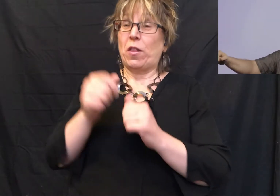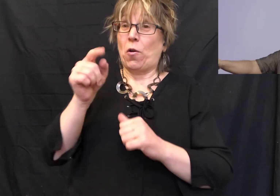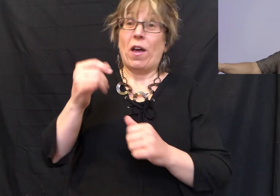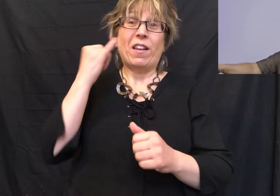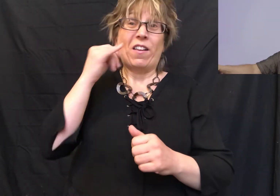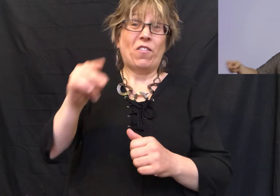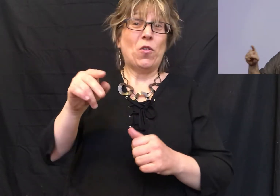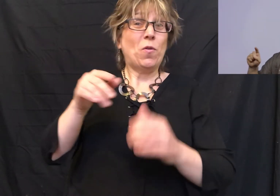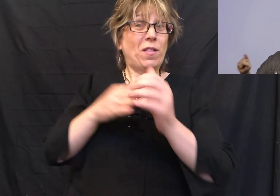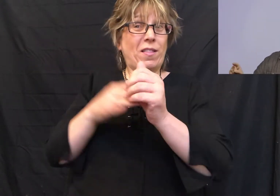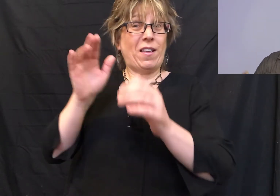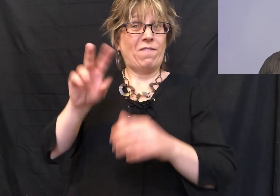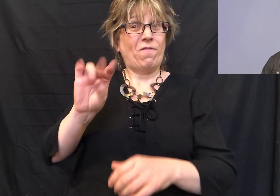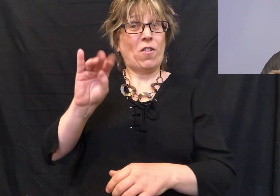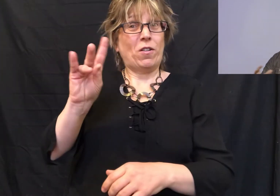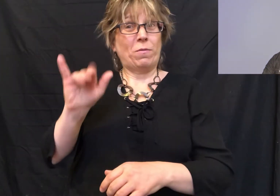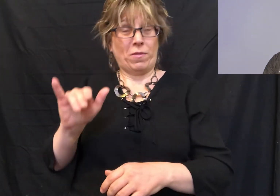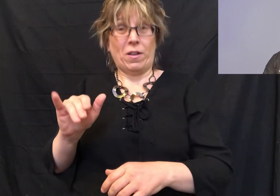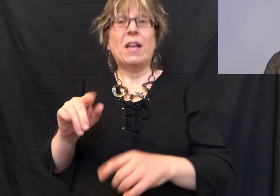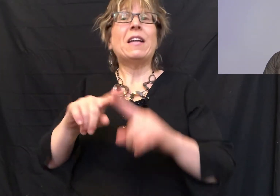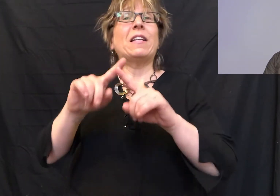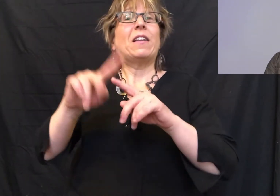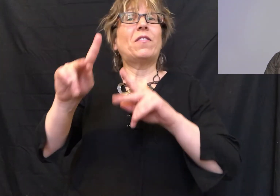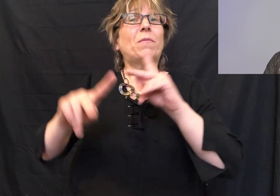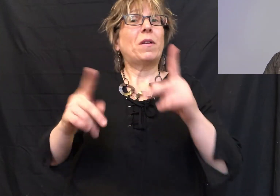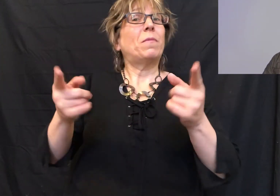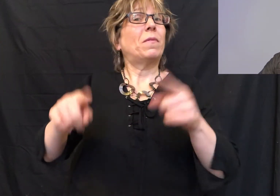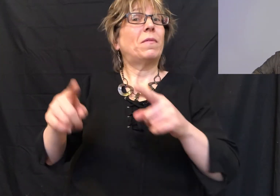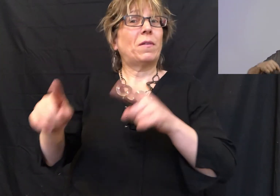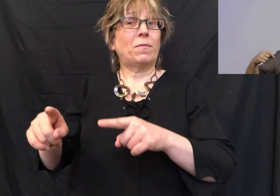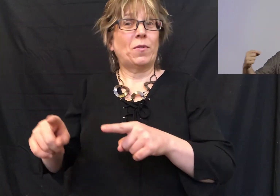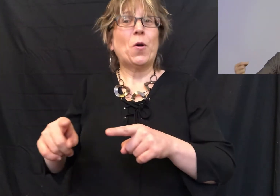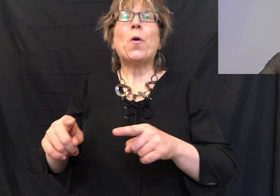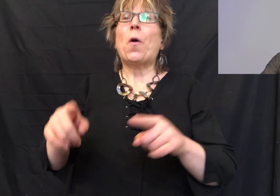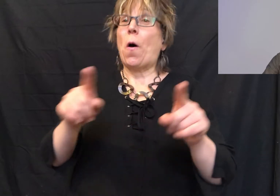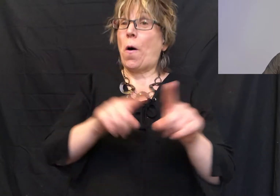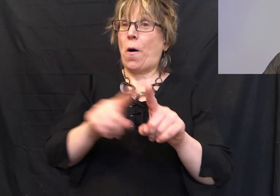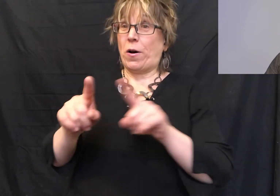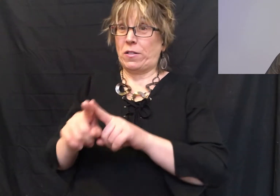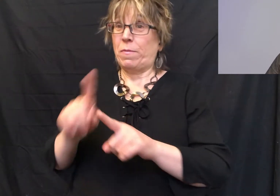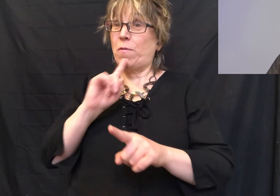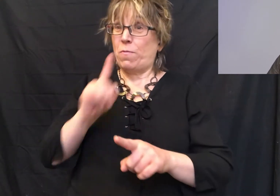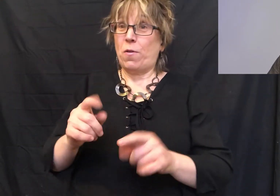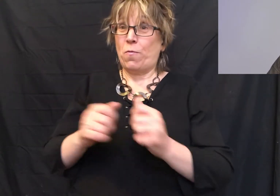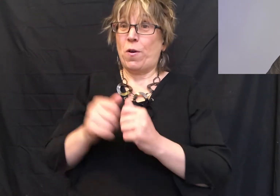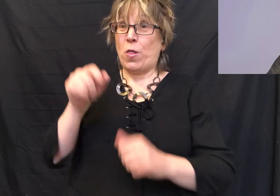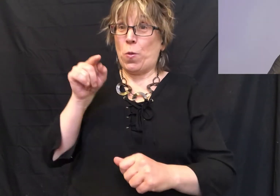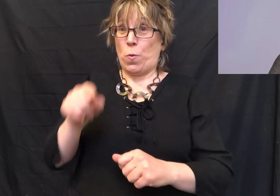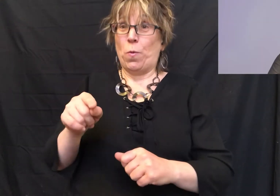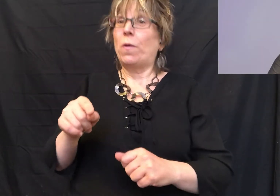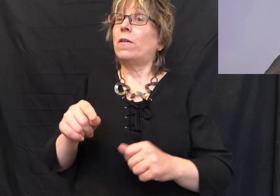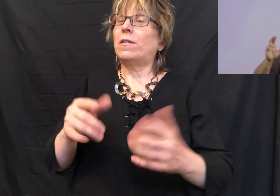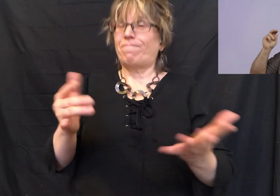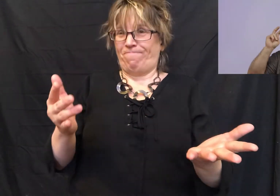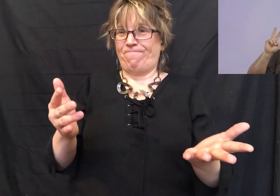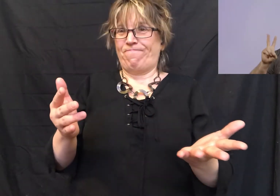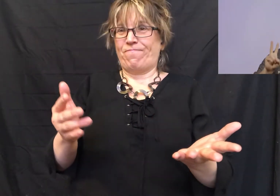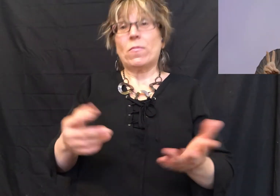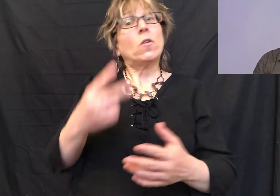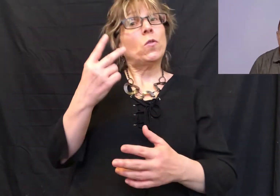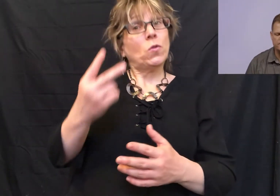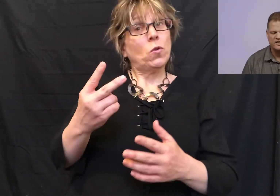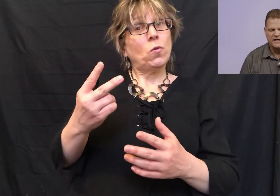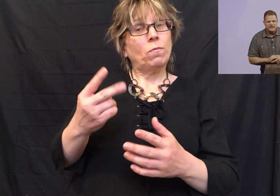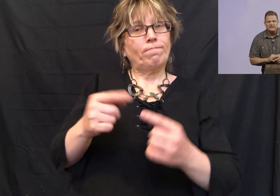lead out that vulnerably, other people over time, may not happen right away, will also be willing to be real with you as well. See, there's